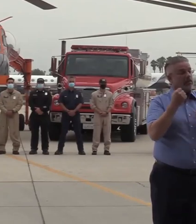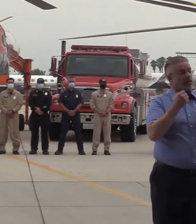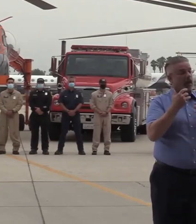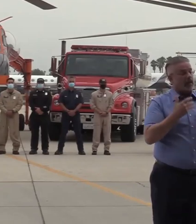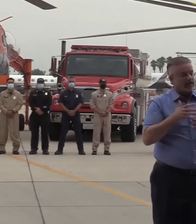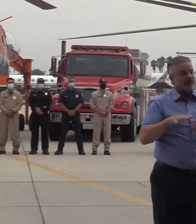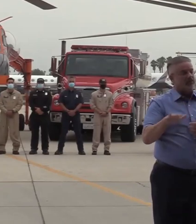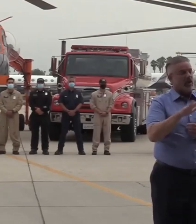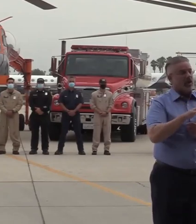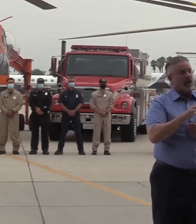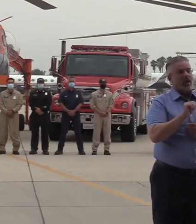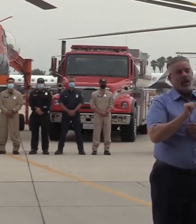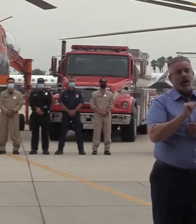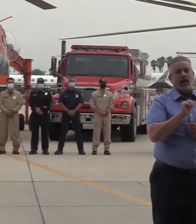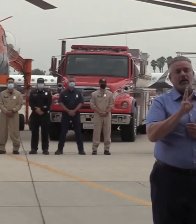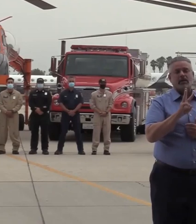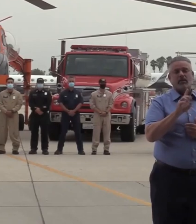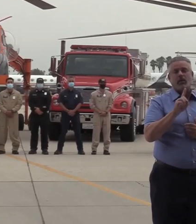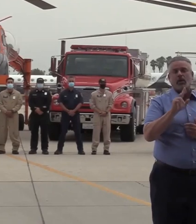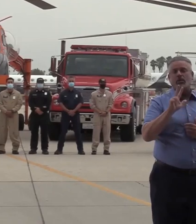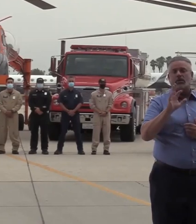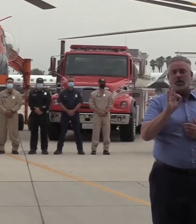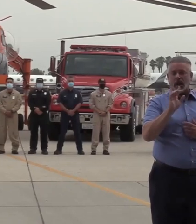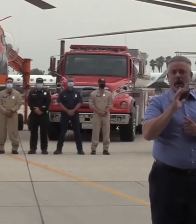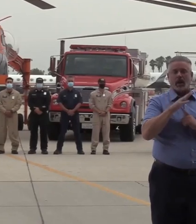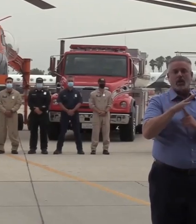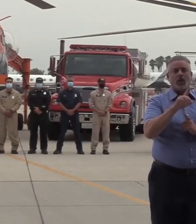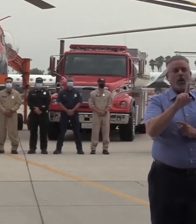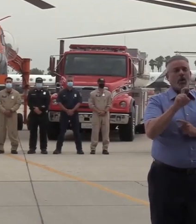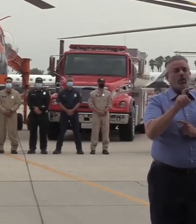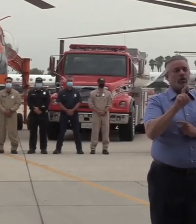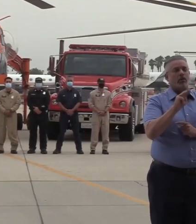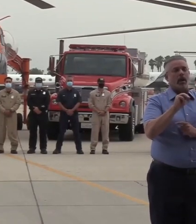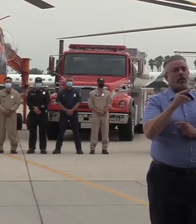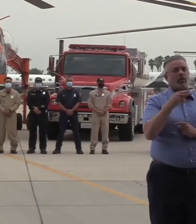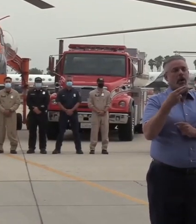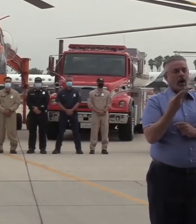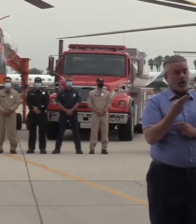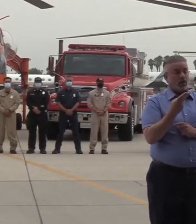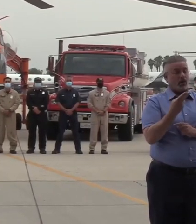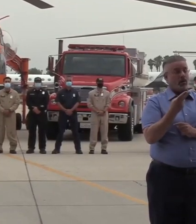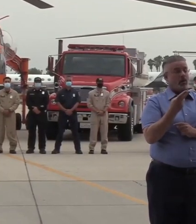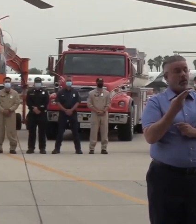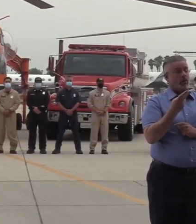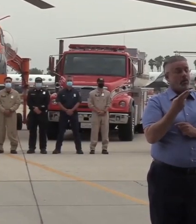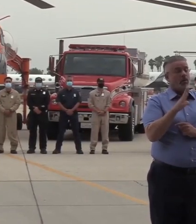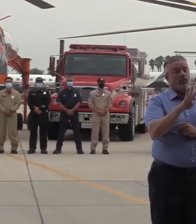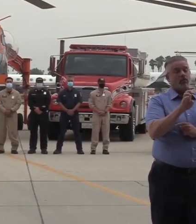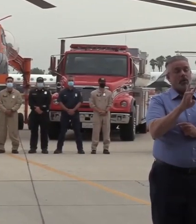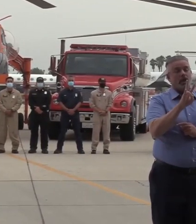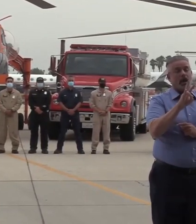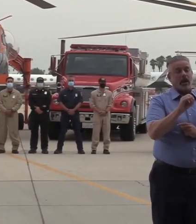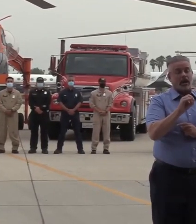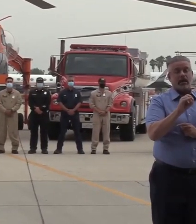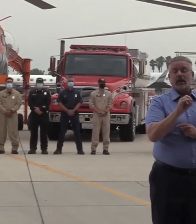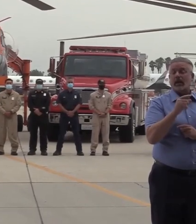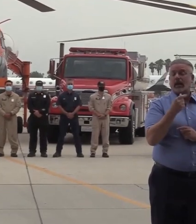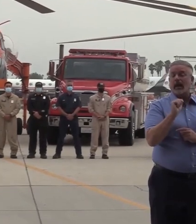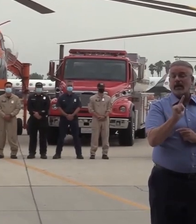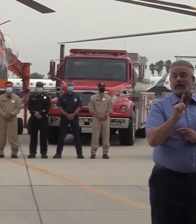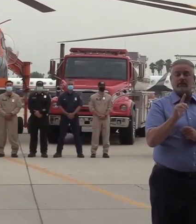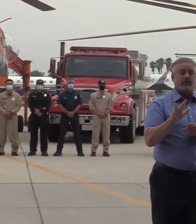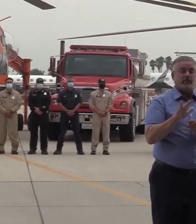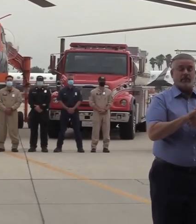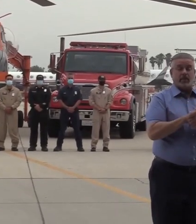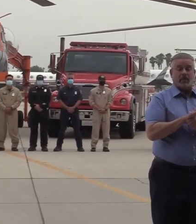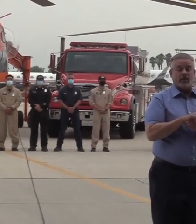around. The AW139 helicopter can cruise at over 100 miles an hour while its 480-gallon tank is completely